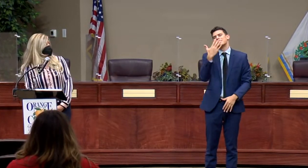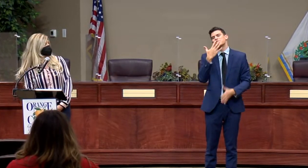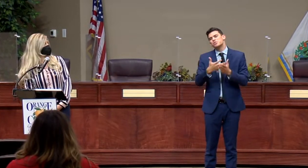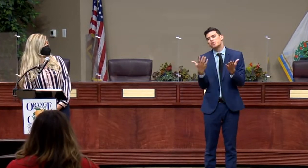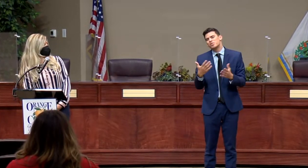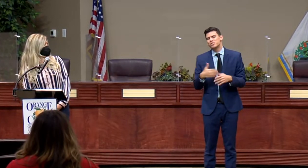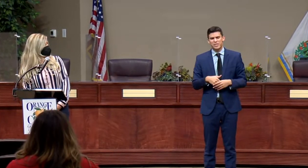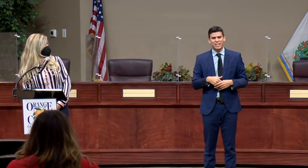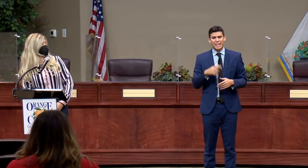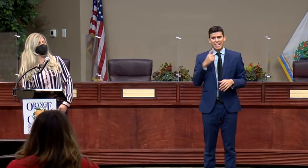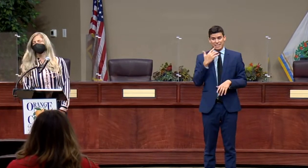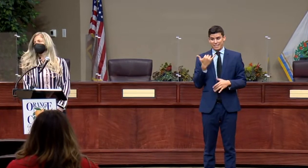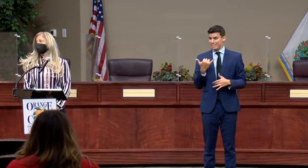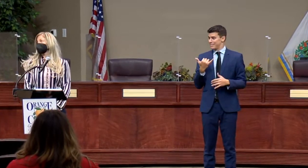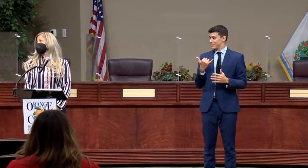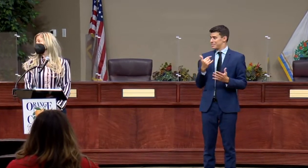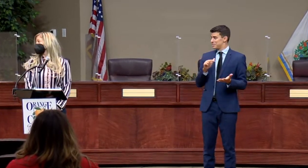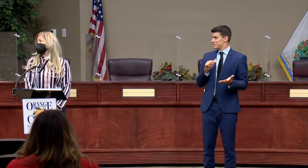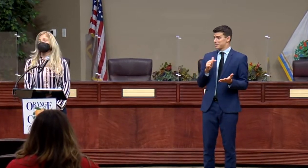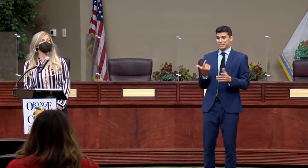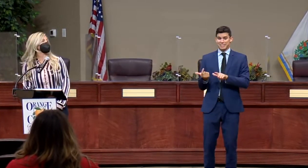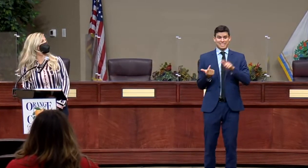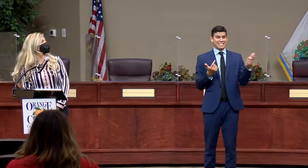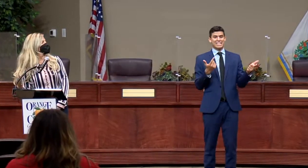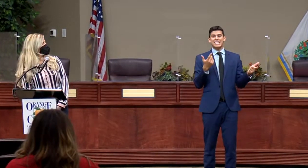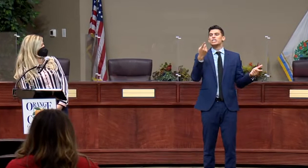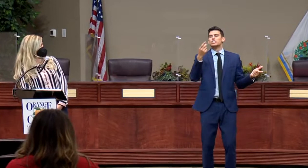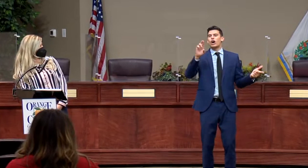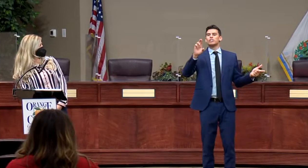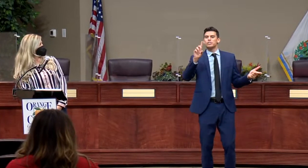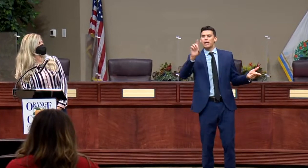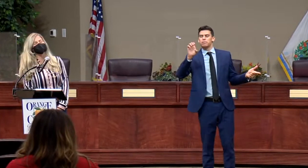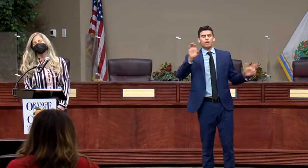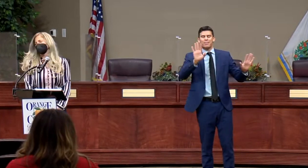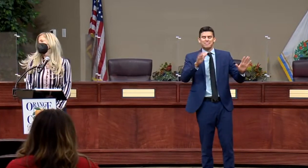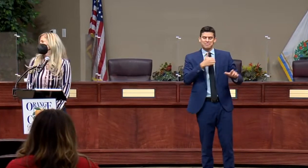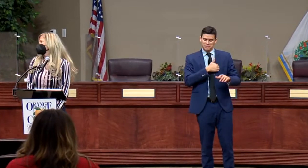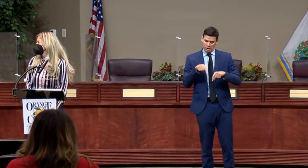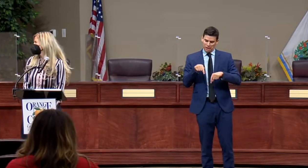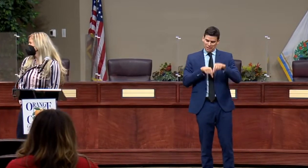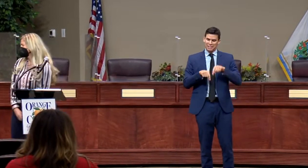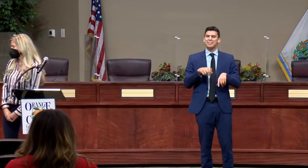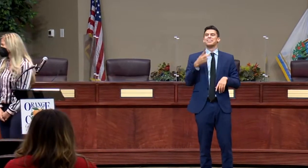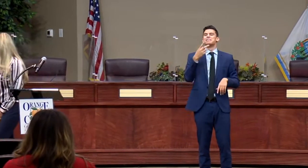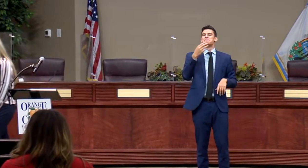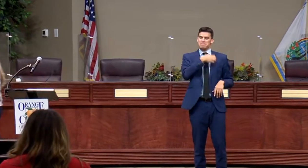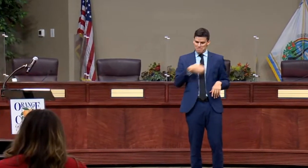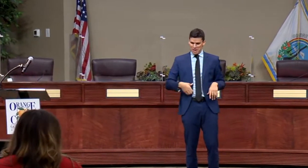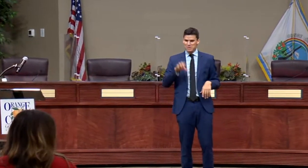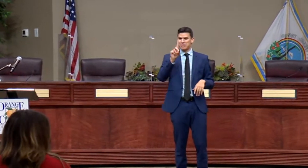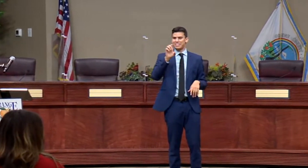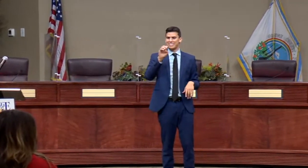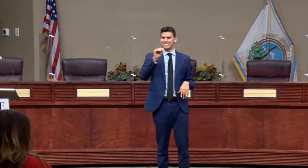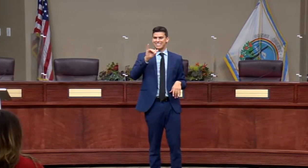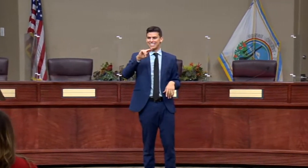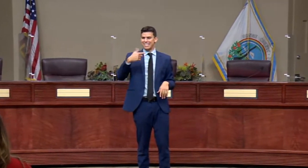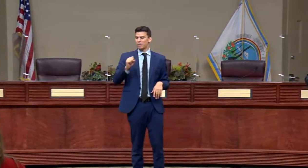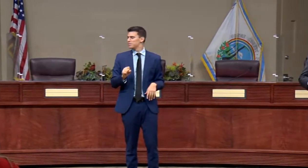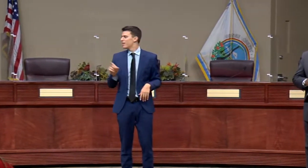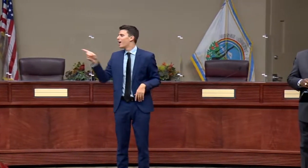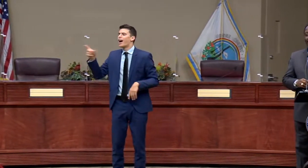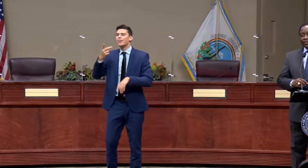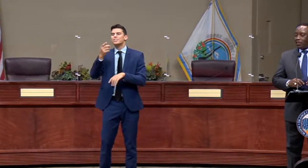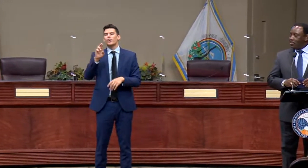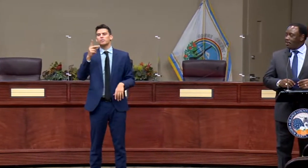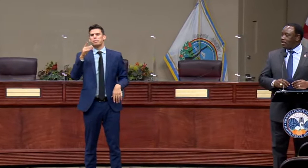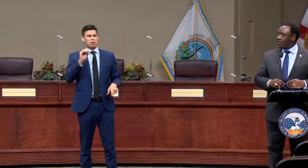And I believe Mayor Demings, I did the same thing. Something else to add? No, I'm not a doctor.